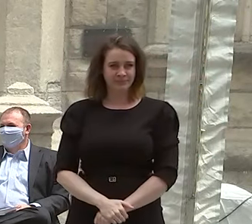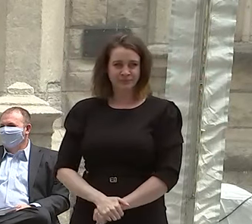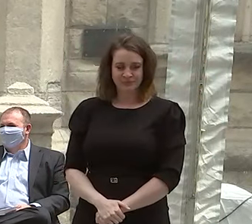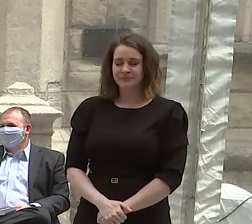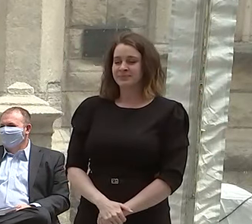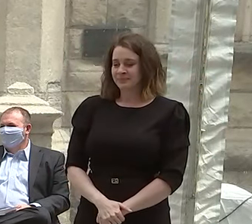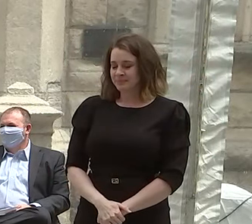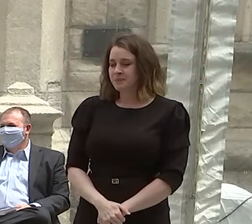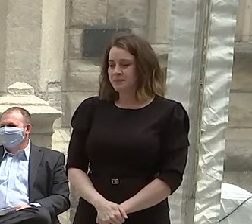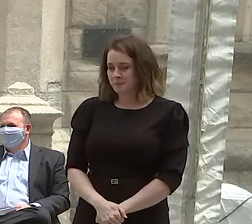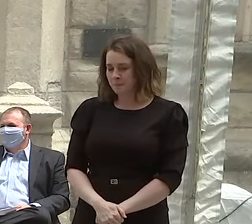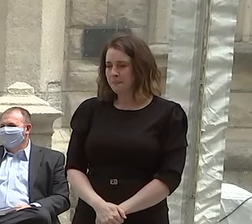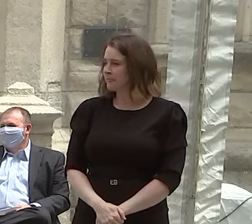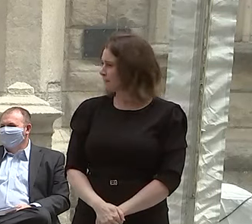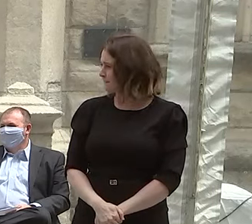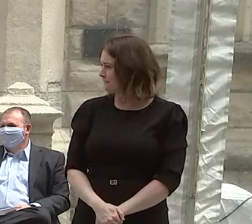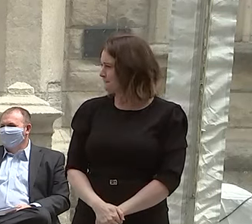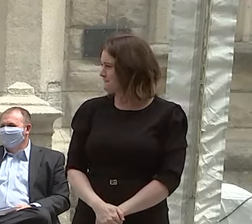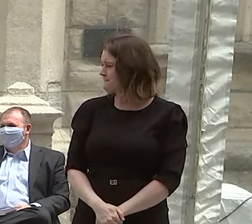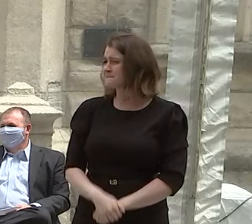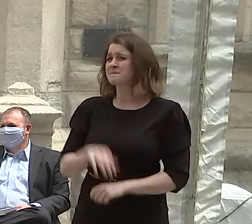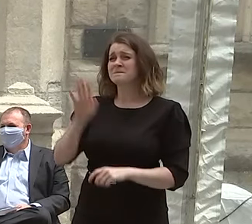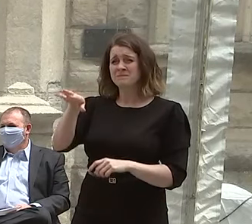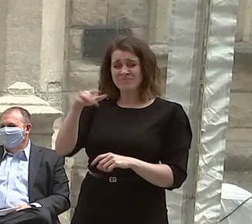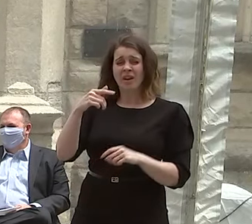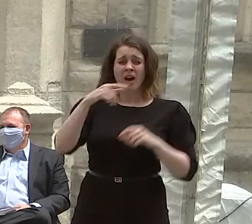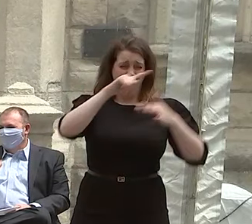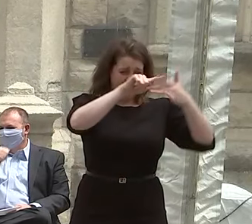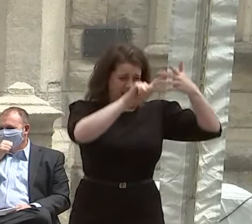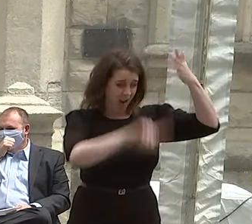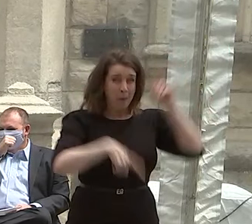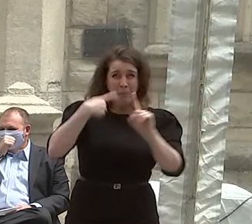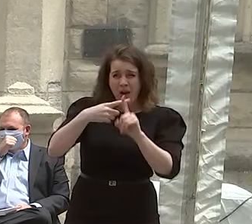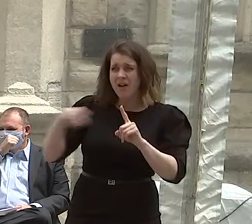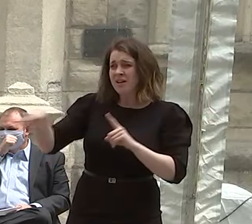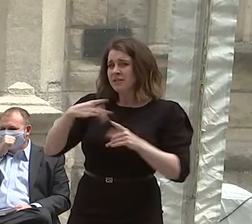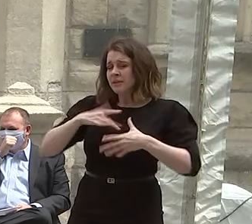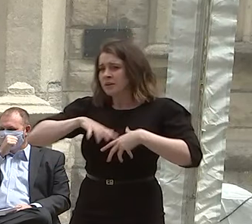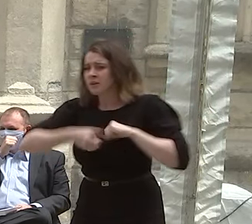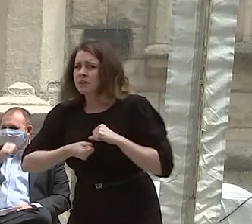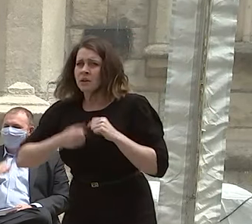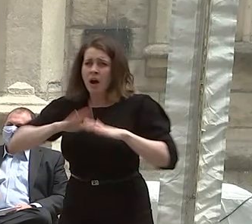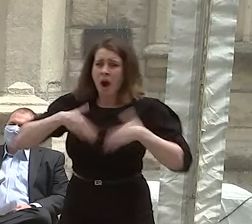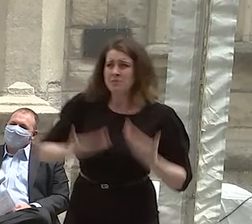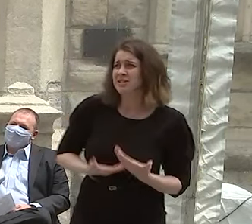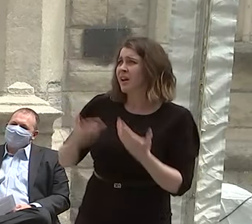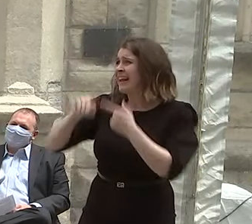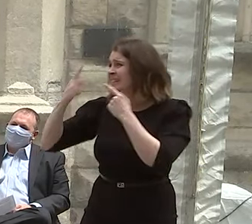Not to mention the separation and emotional anguish that's hit all of us and those we know.